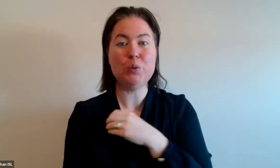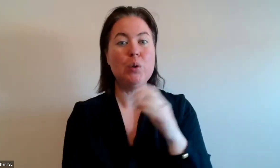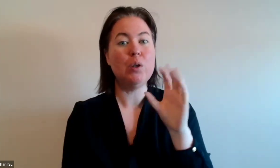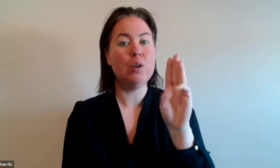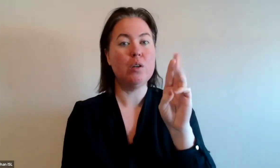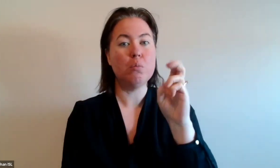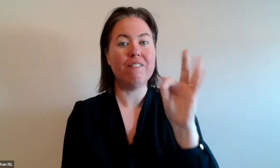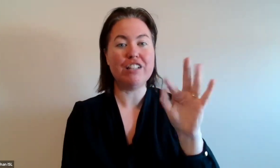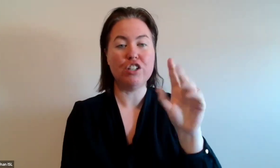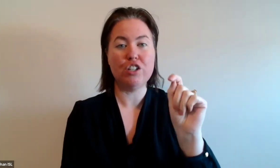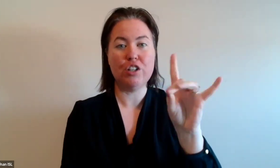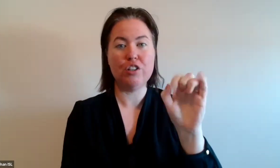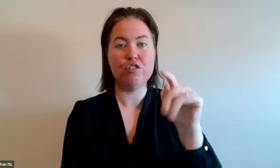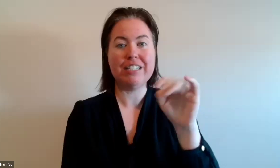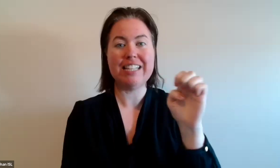Theresia Degener.